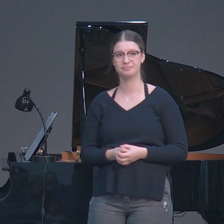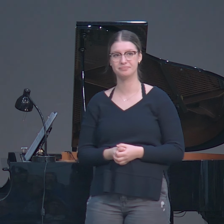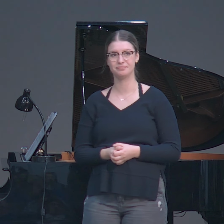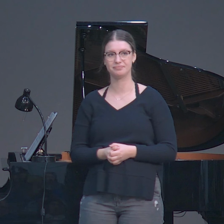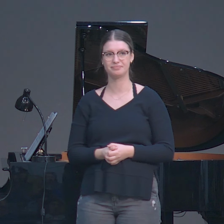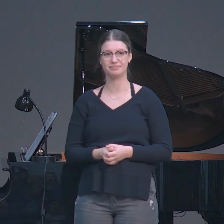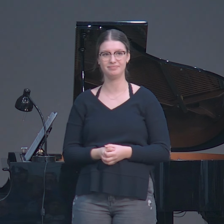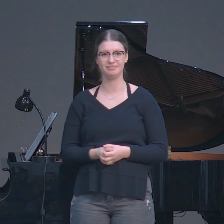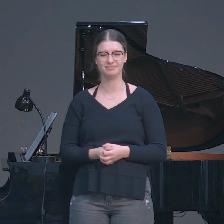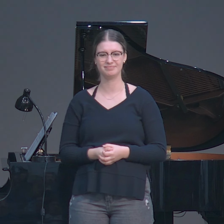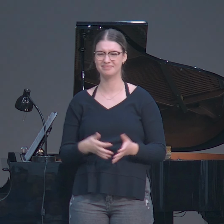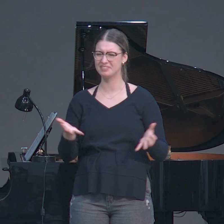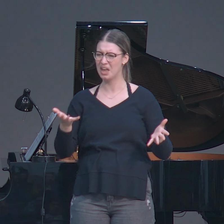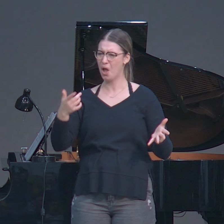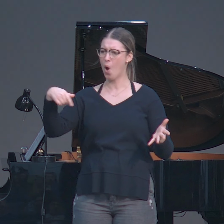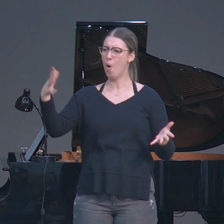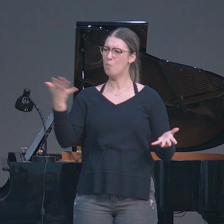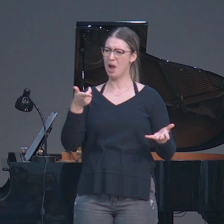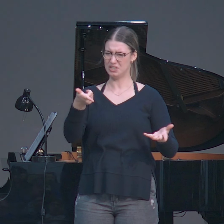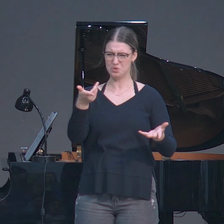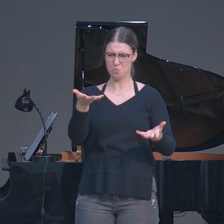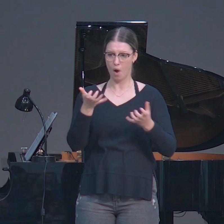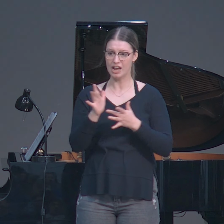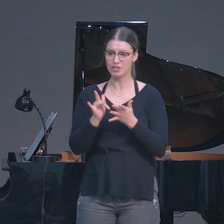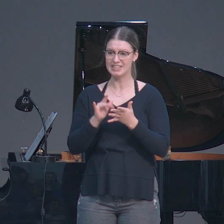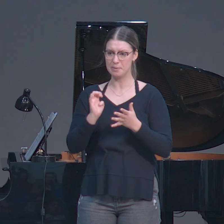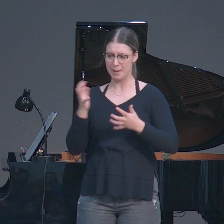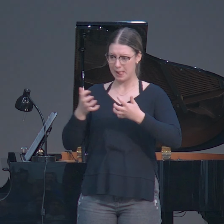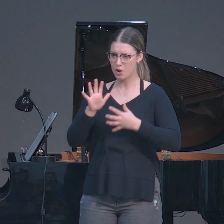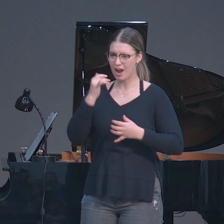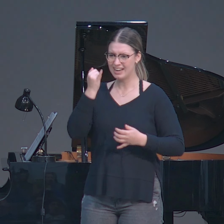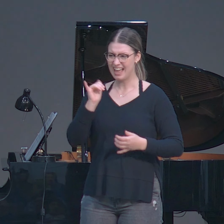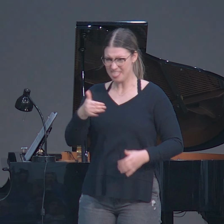Is who you want Jesus to be really better than that?